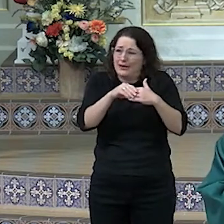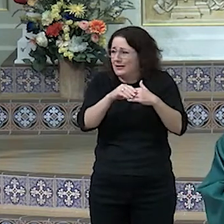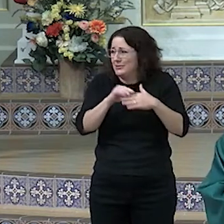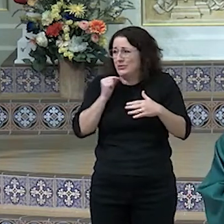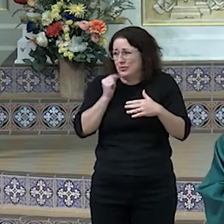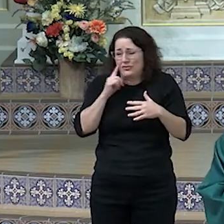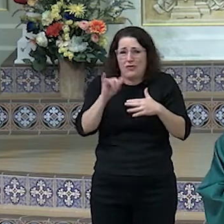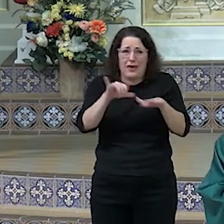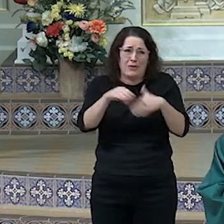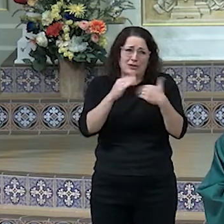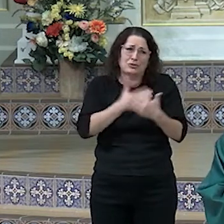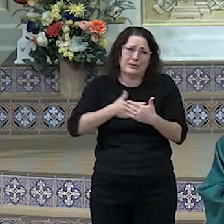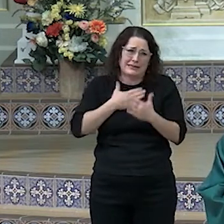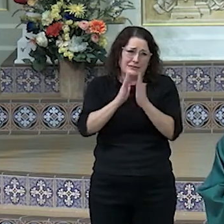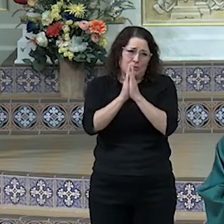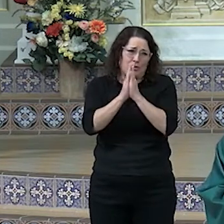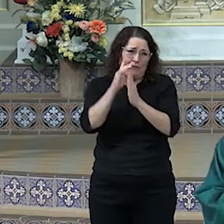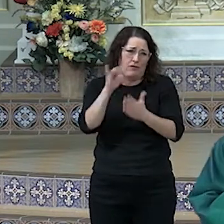that.